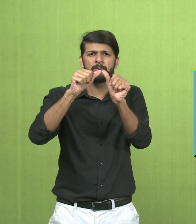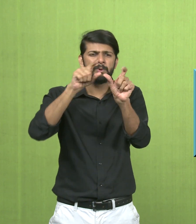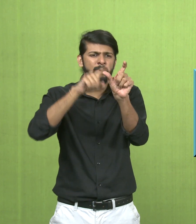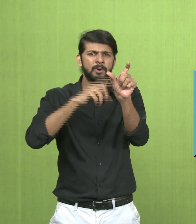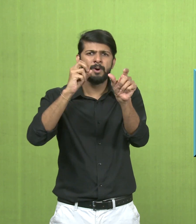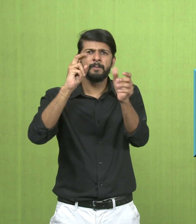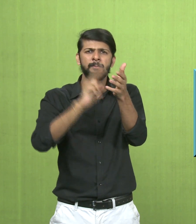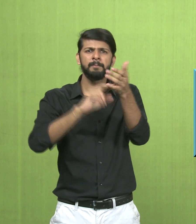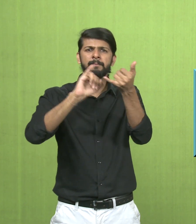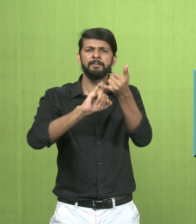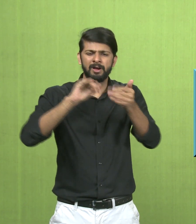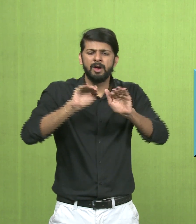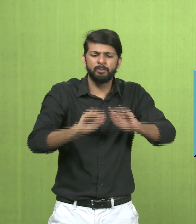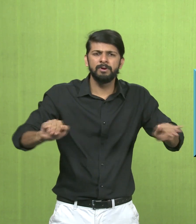Third, crayons.